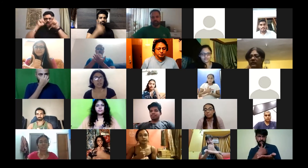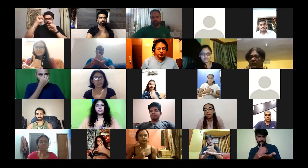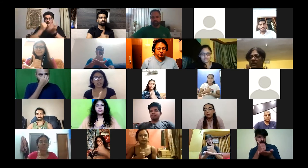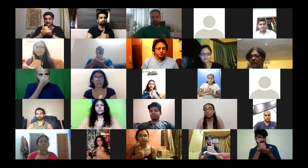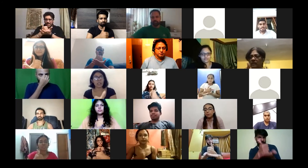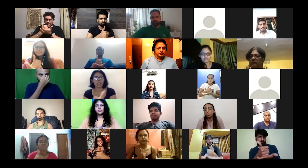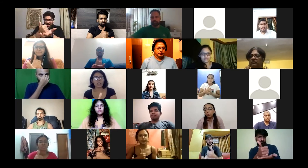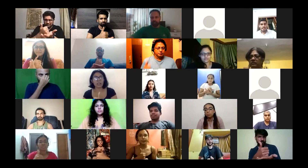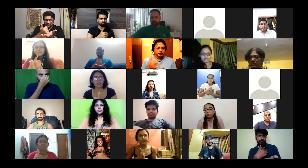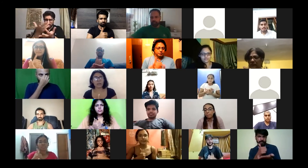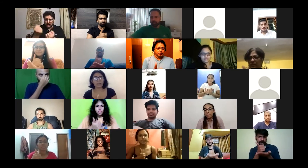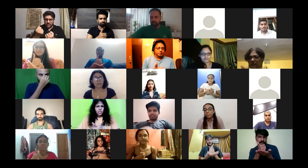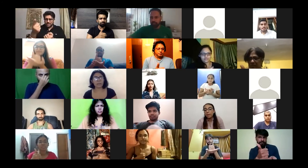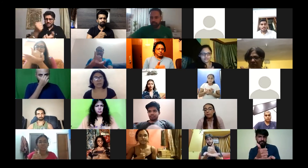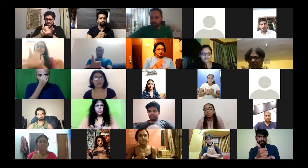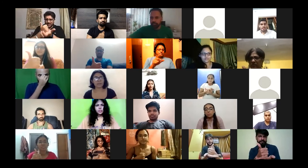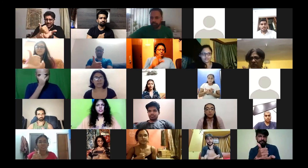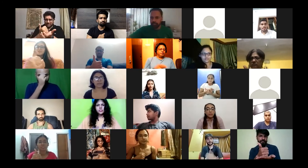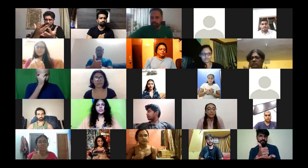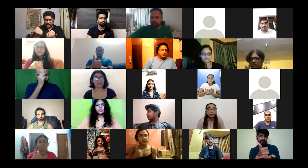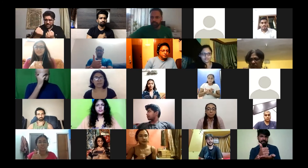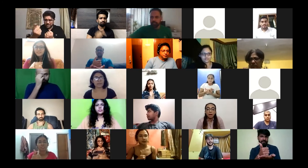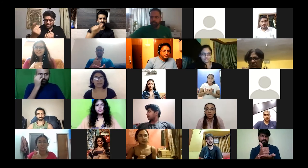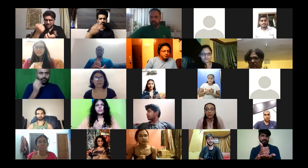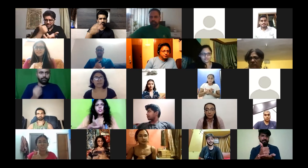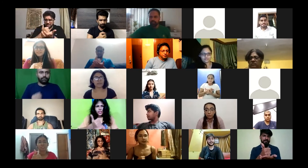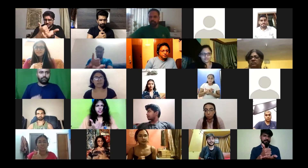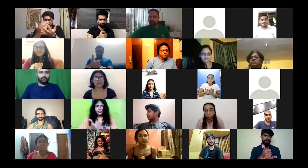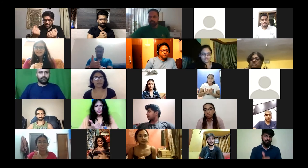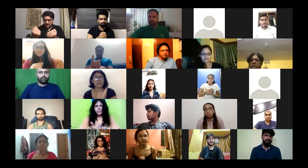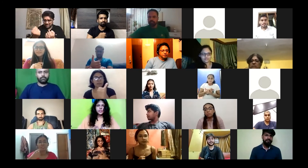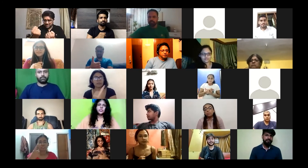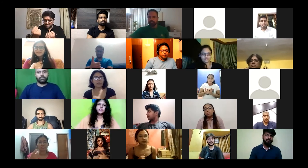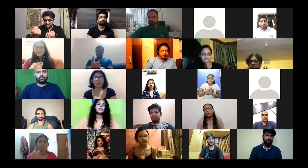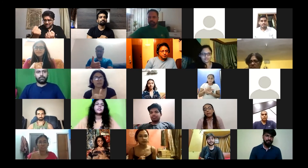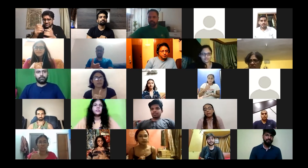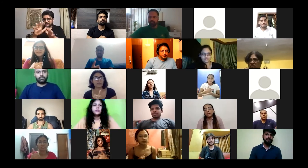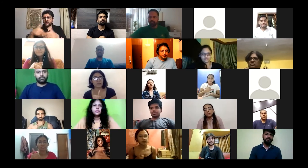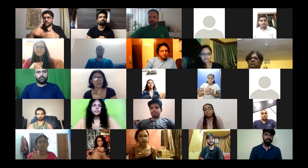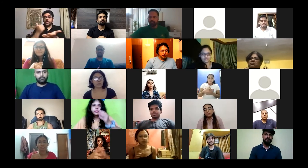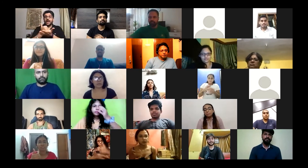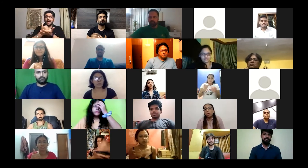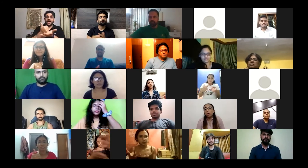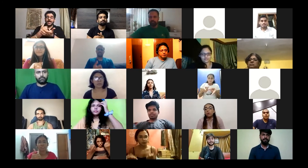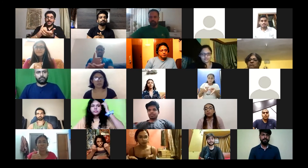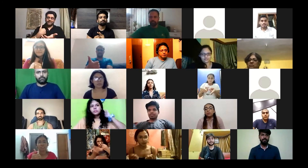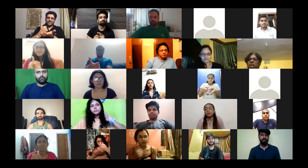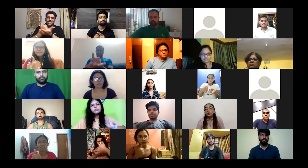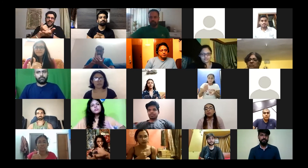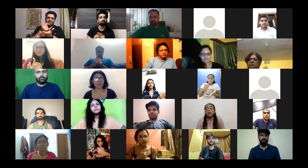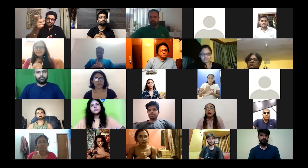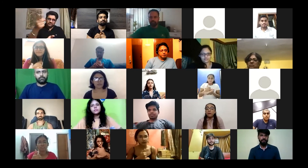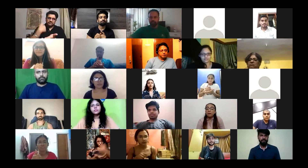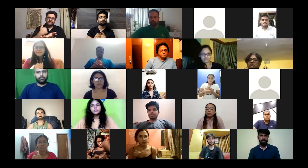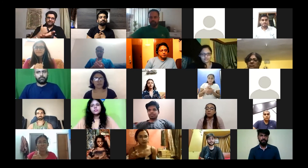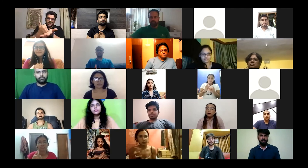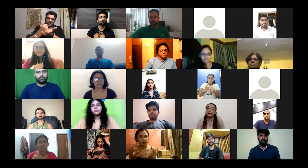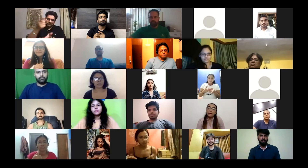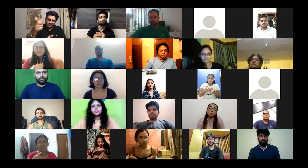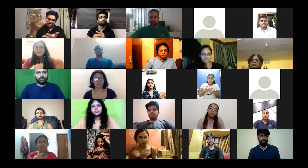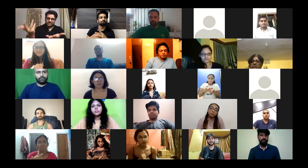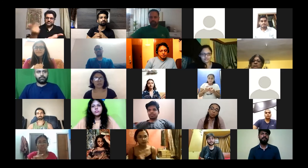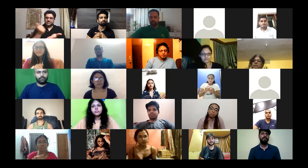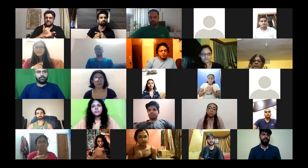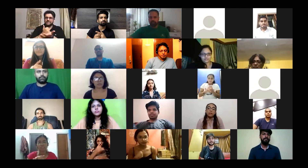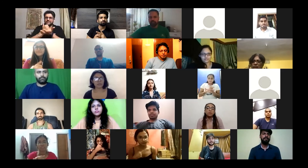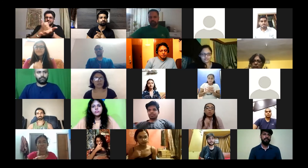Help. Help you. You want any help? Help you. Any help? Or if I'll